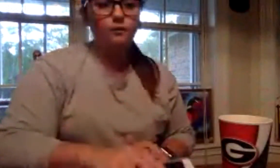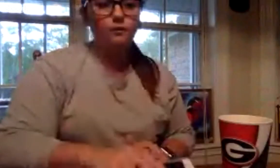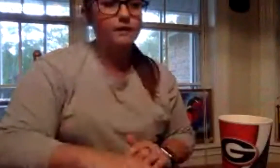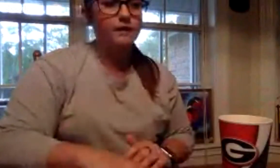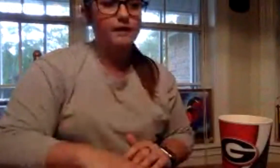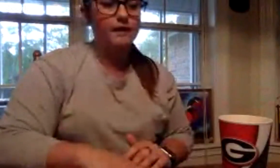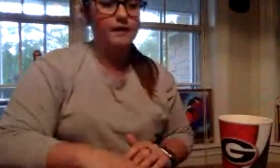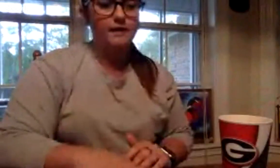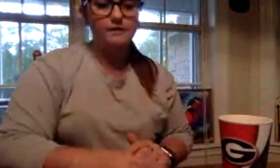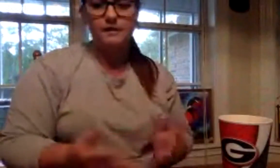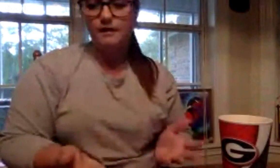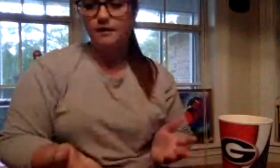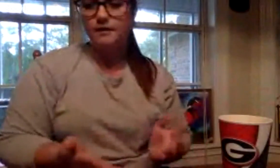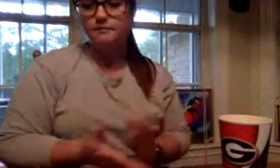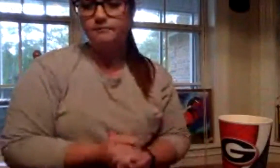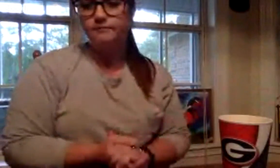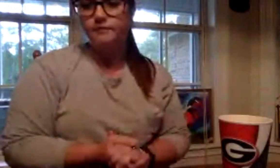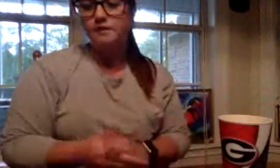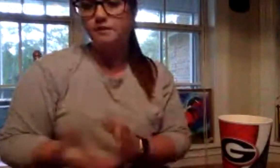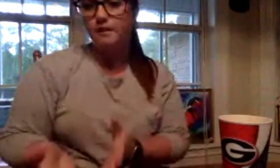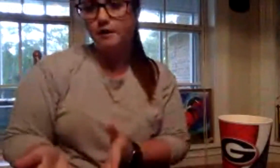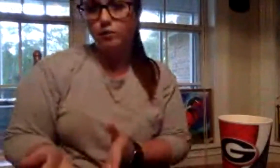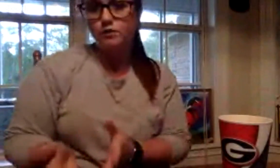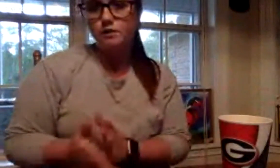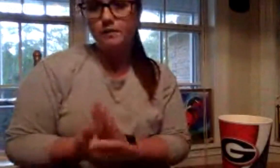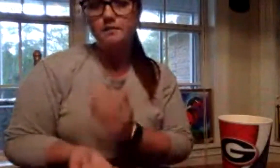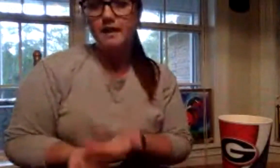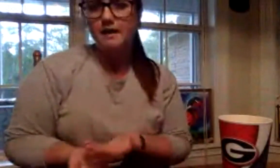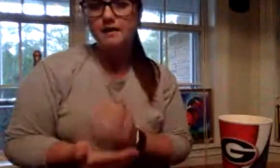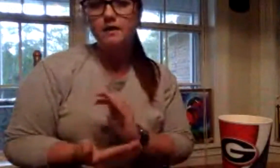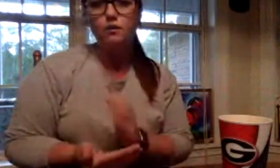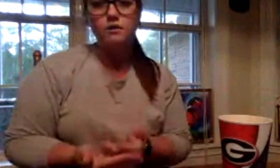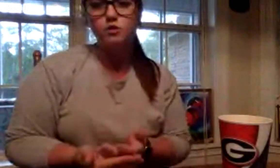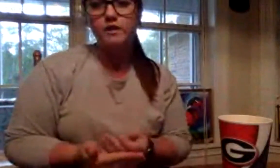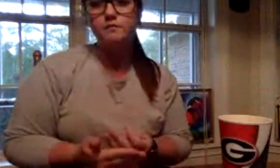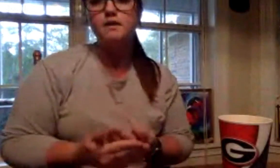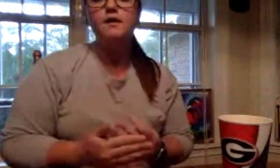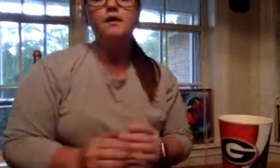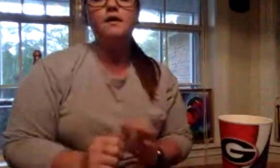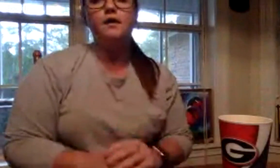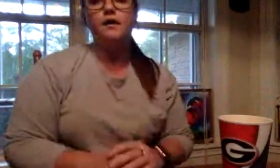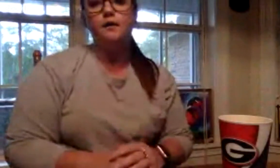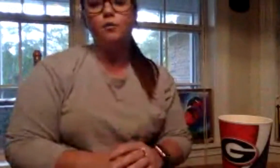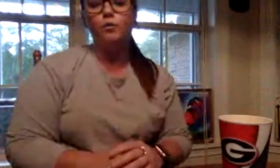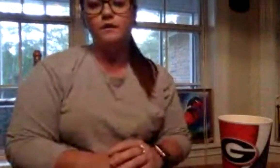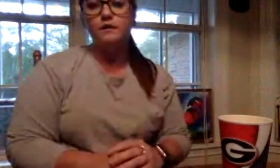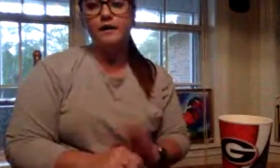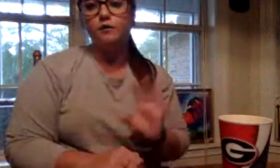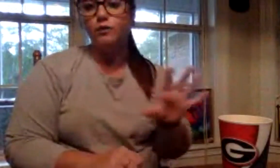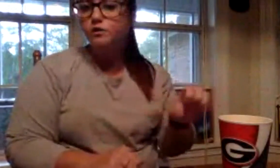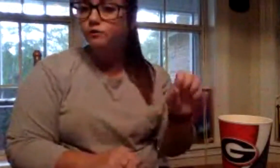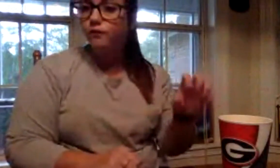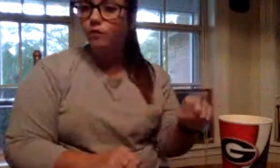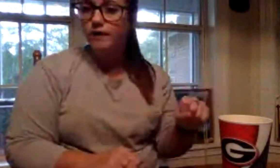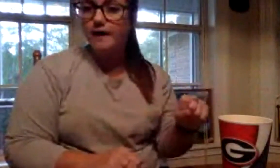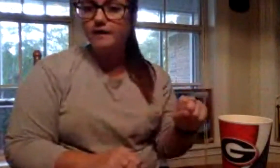telephone, and some edibles, so maybe some candy or some chips. When the client reached for one item,